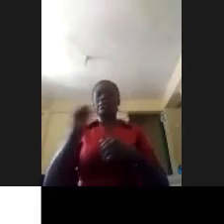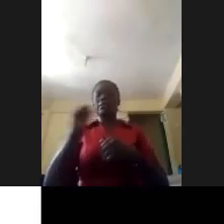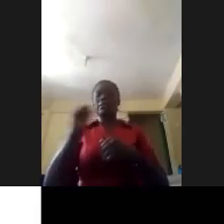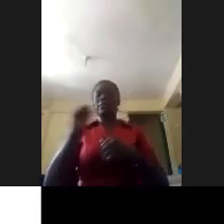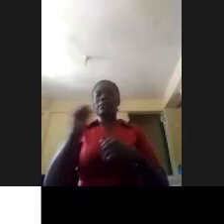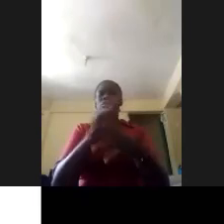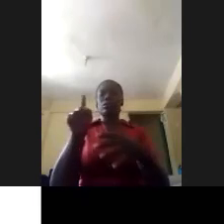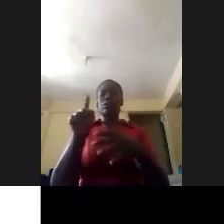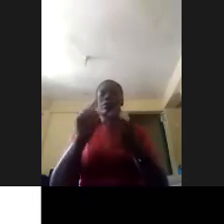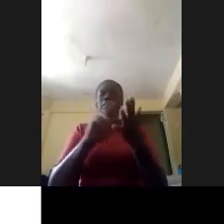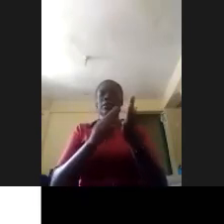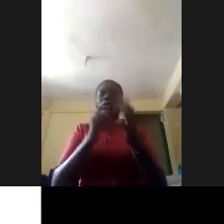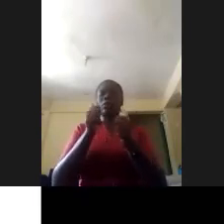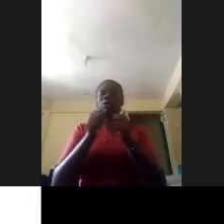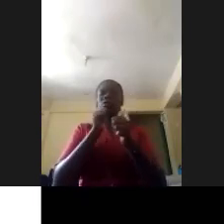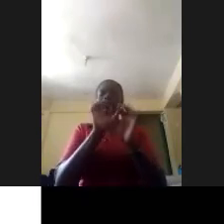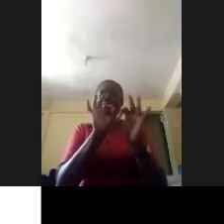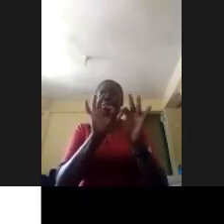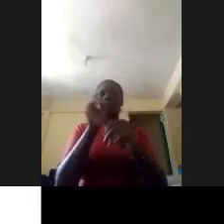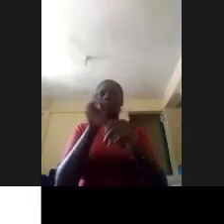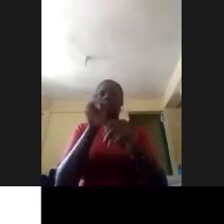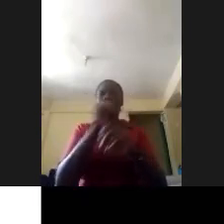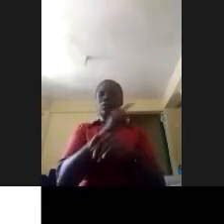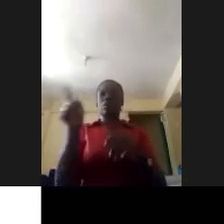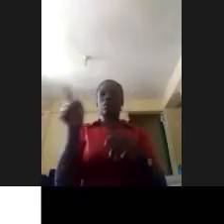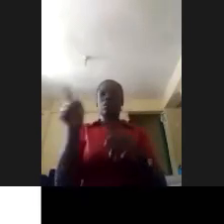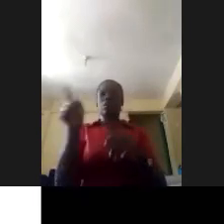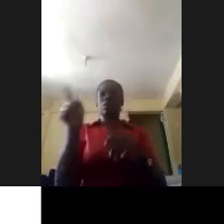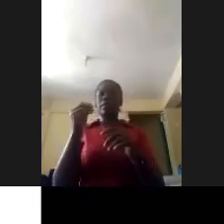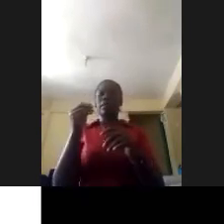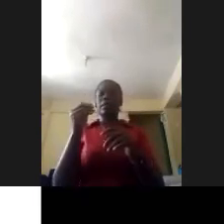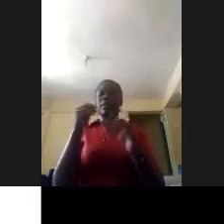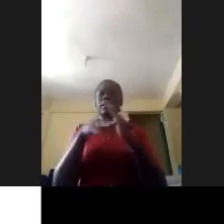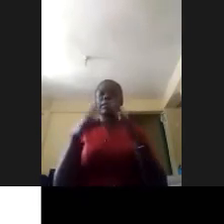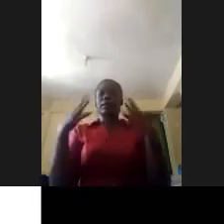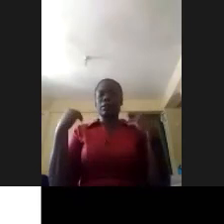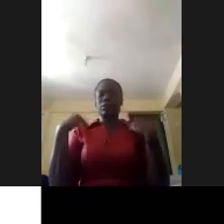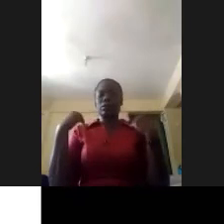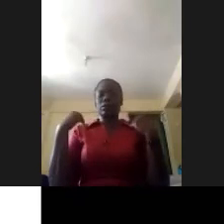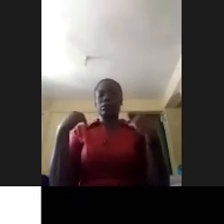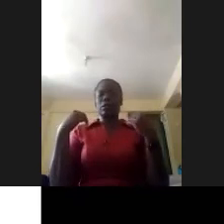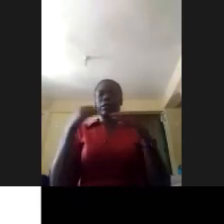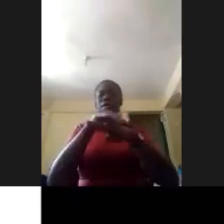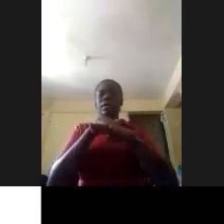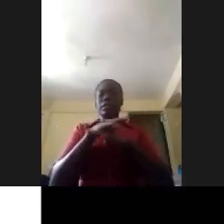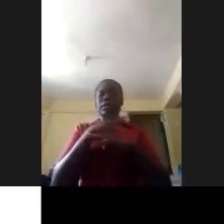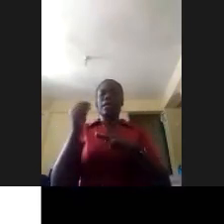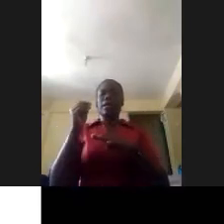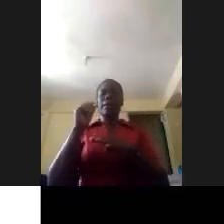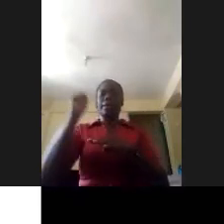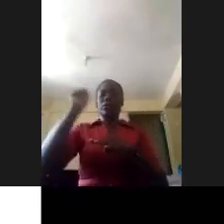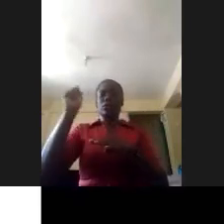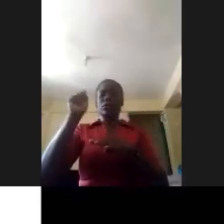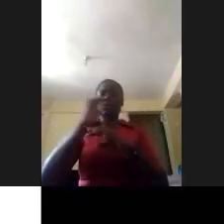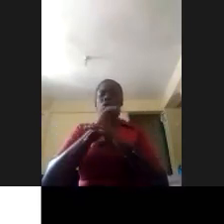are ambiguous at best and impractical at worst: English and political science. No ring on